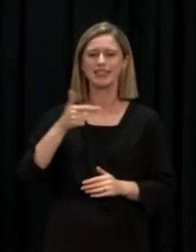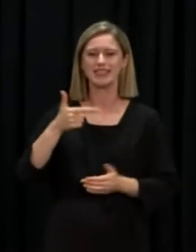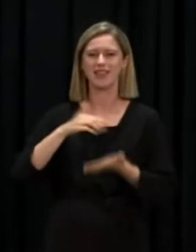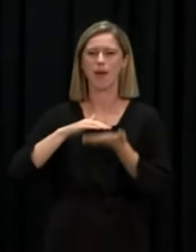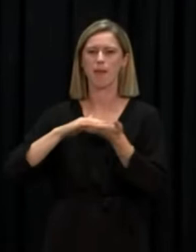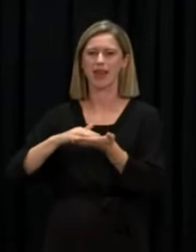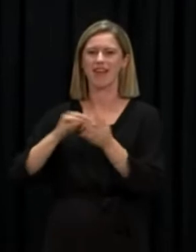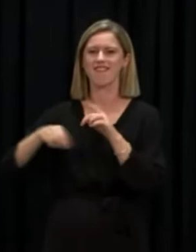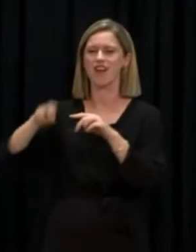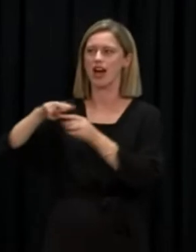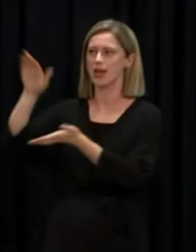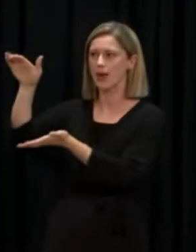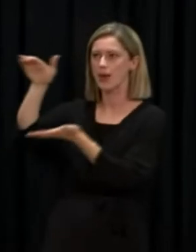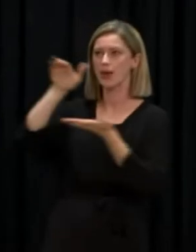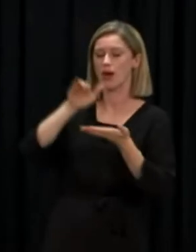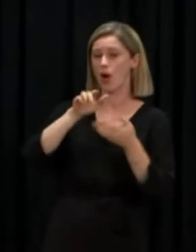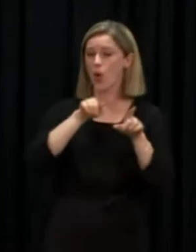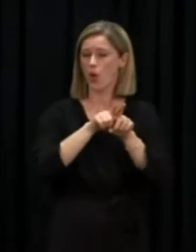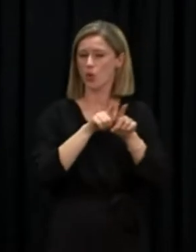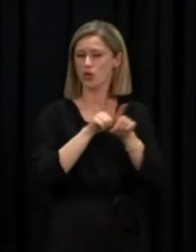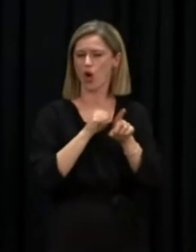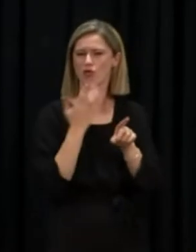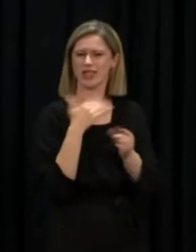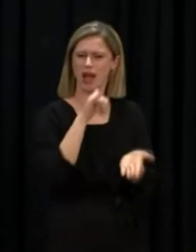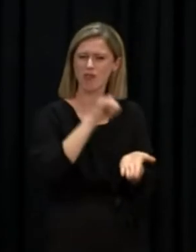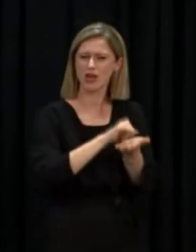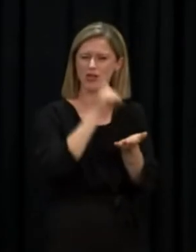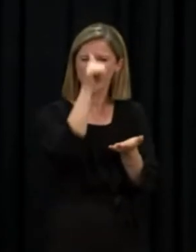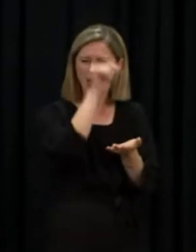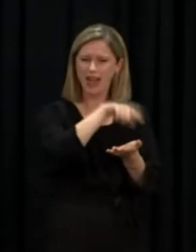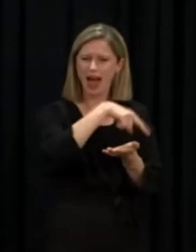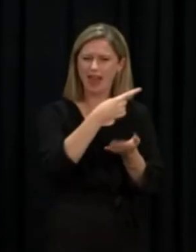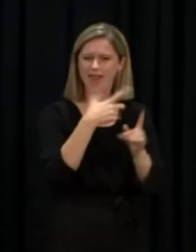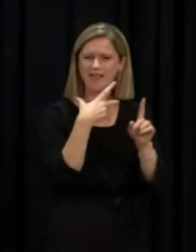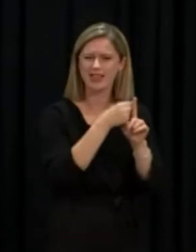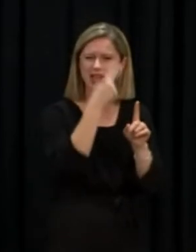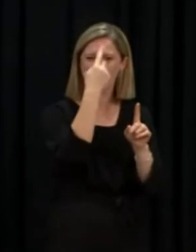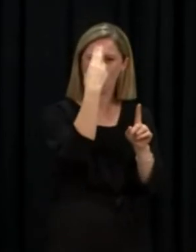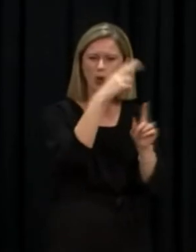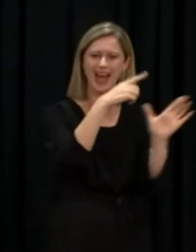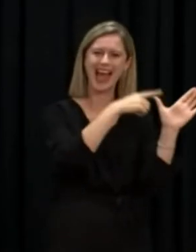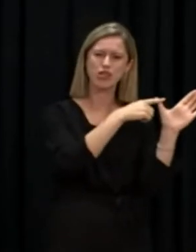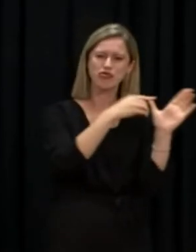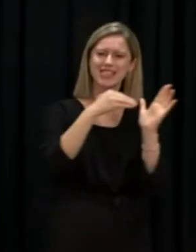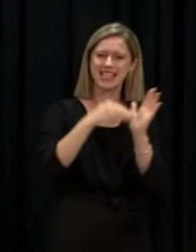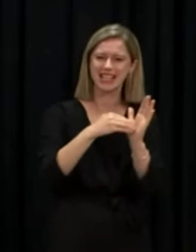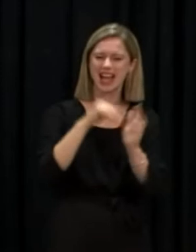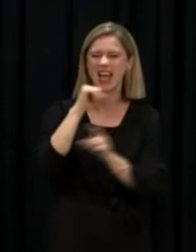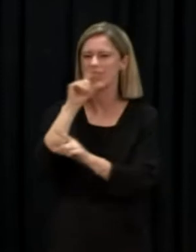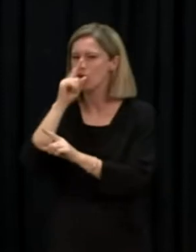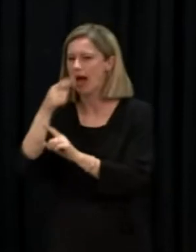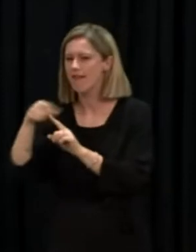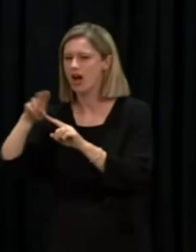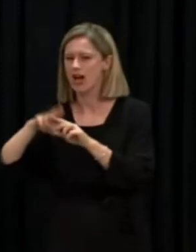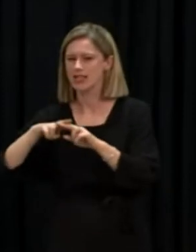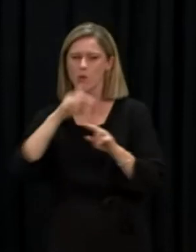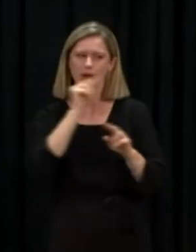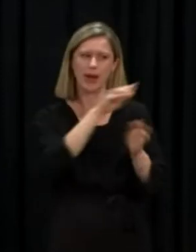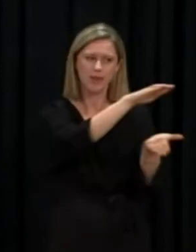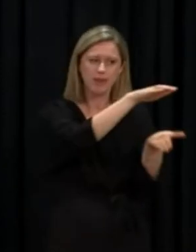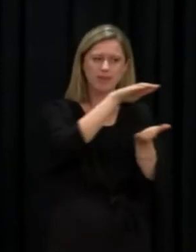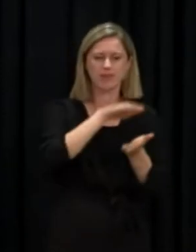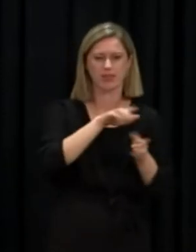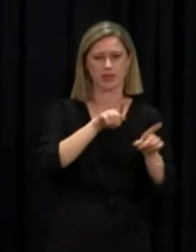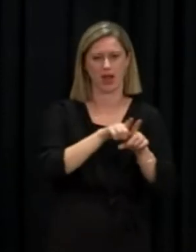for 2022. We also recently approved the use of AstraZeneca for those who are unable to have Pfizer. The supply is